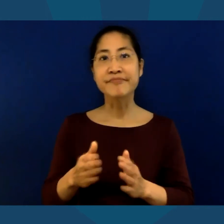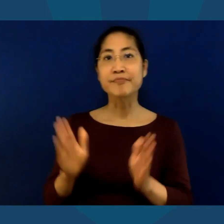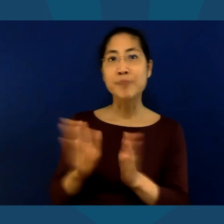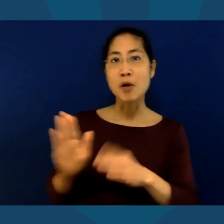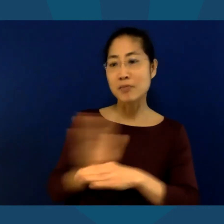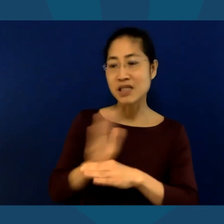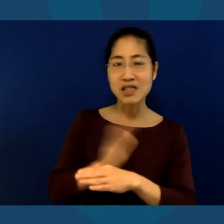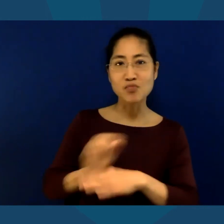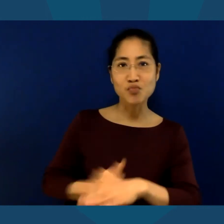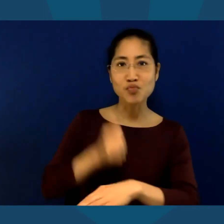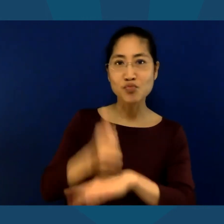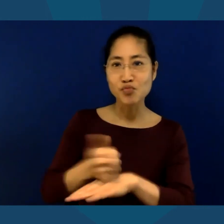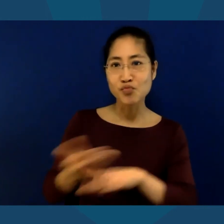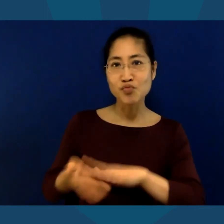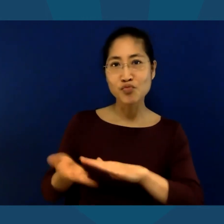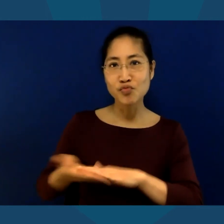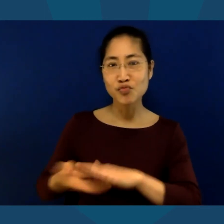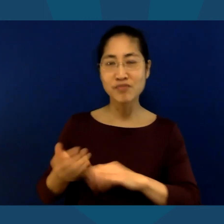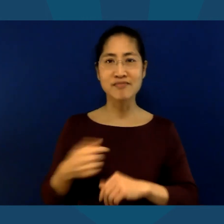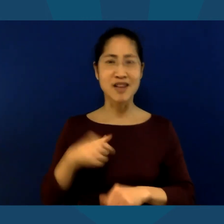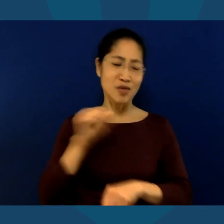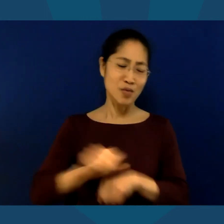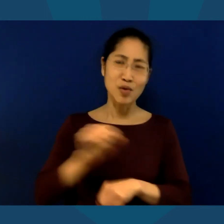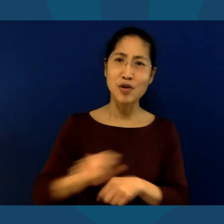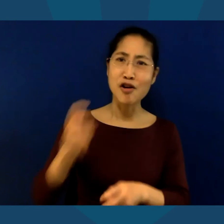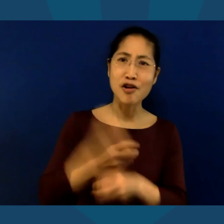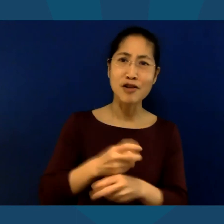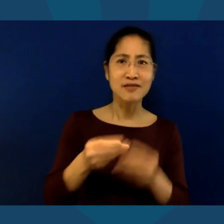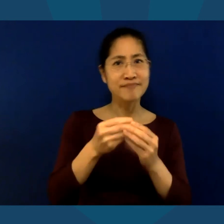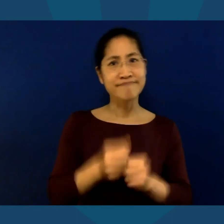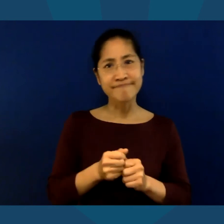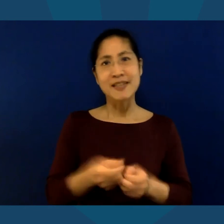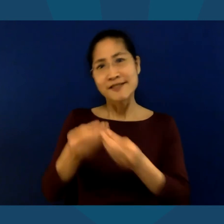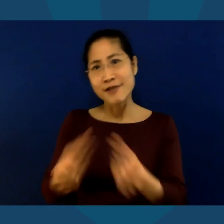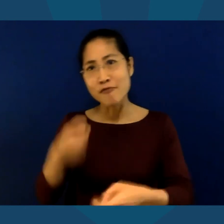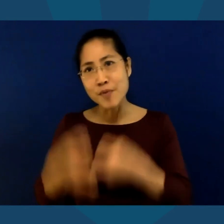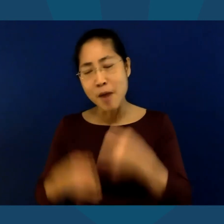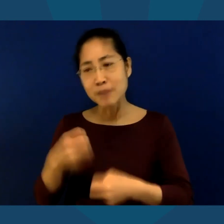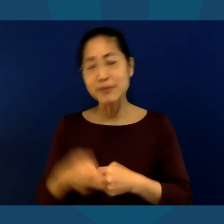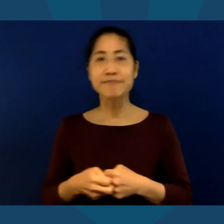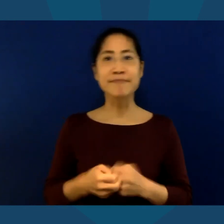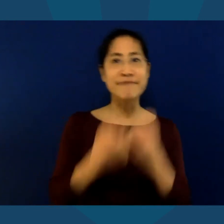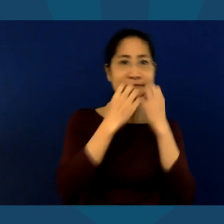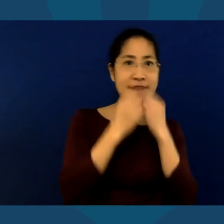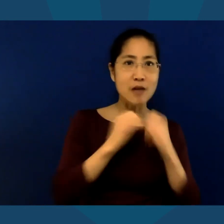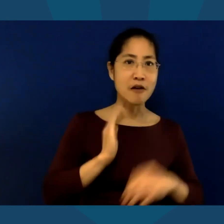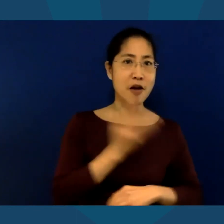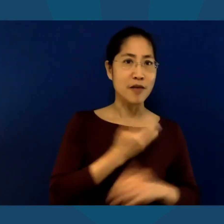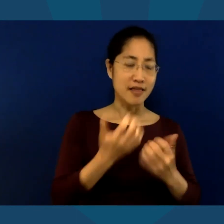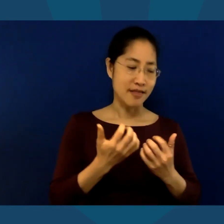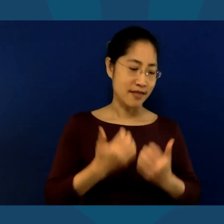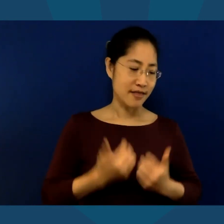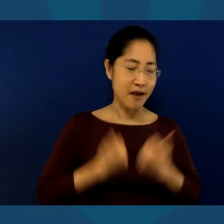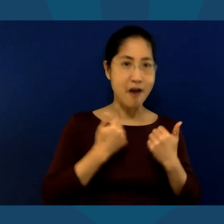then built and ran a small business. I work hard, solve problems, and know the